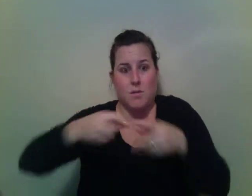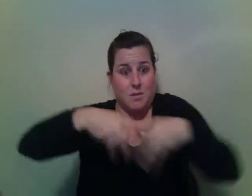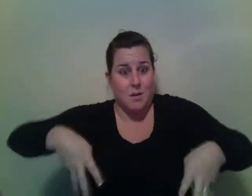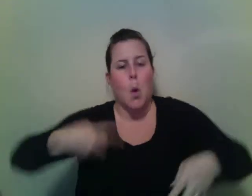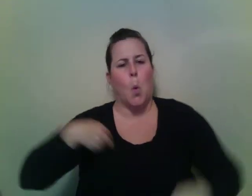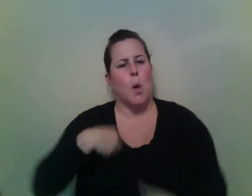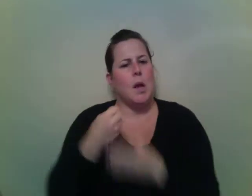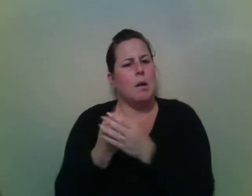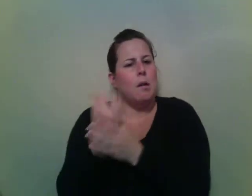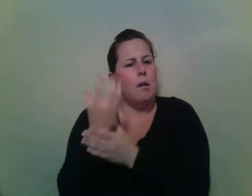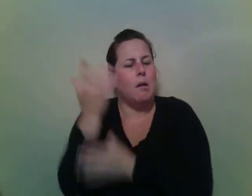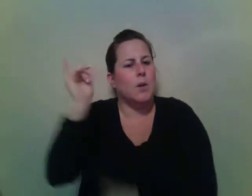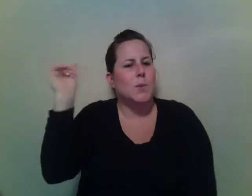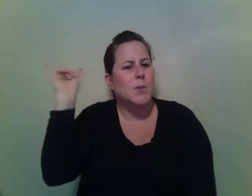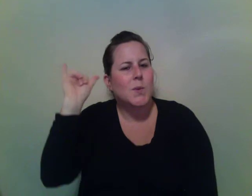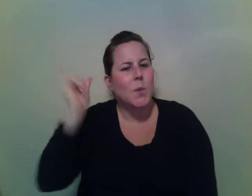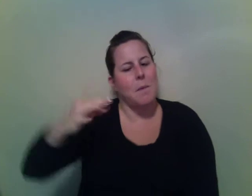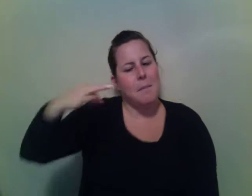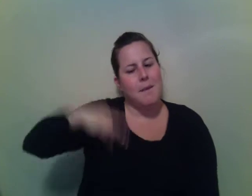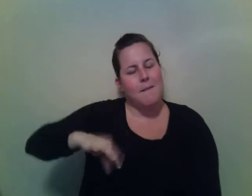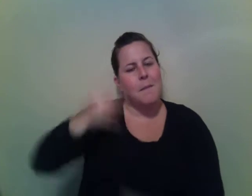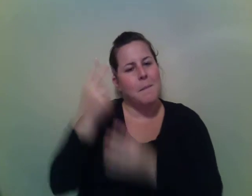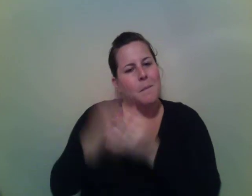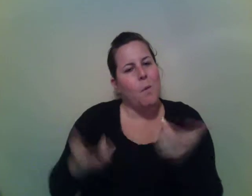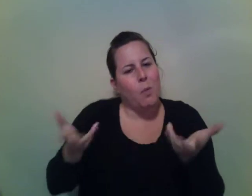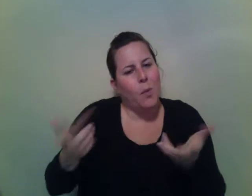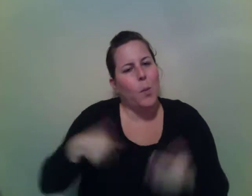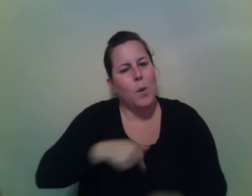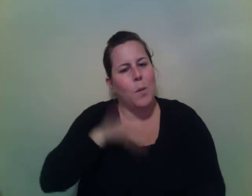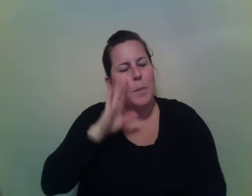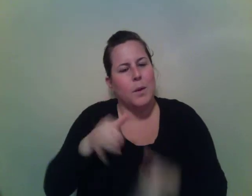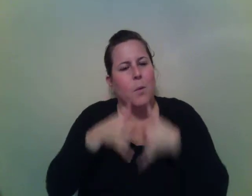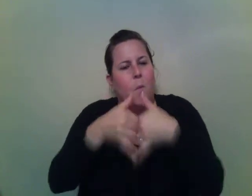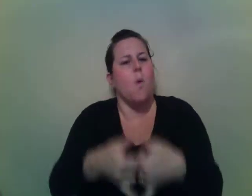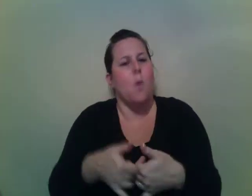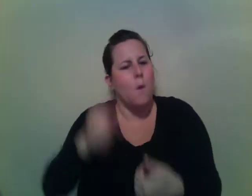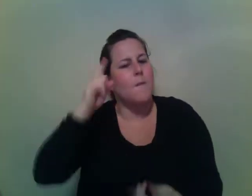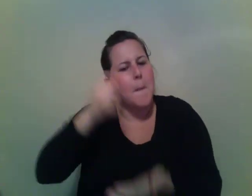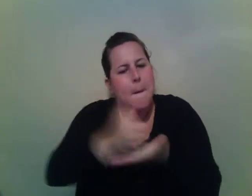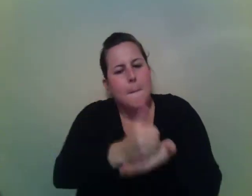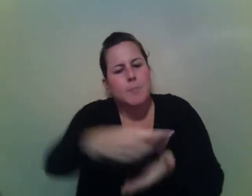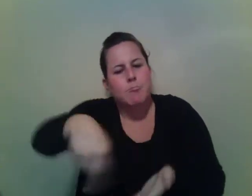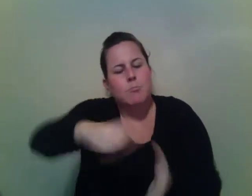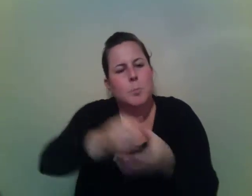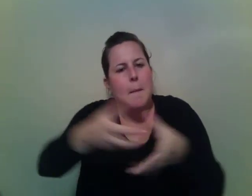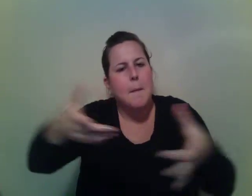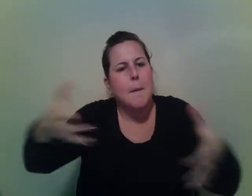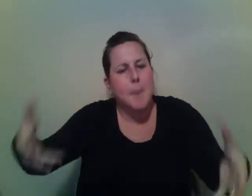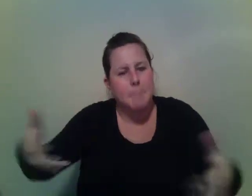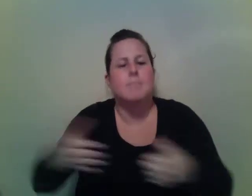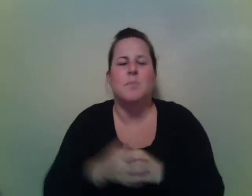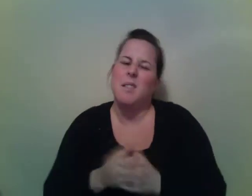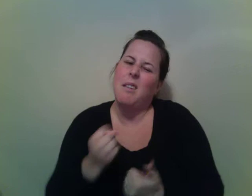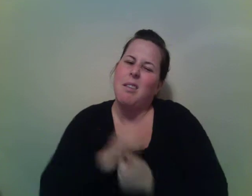to reap the benefits and get rewarded for helping them grow. And I just love that. Now,